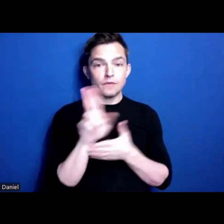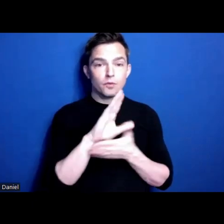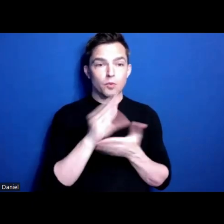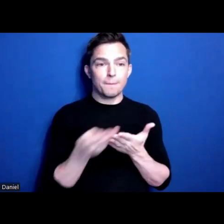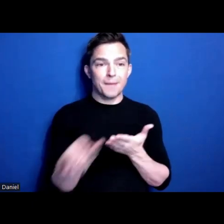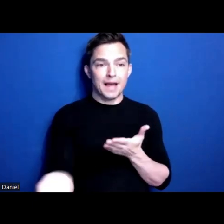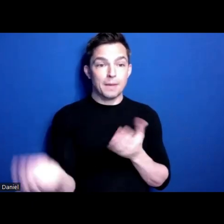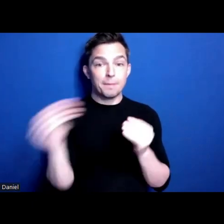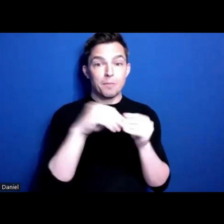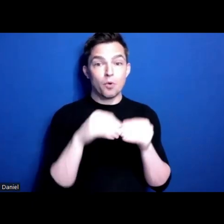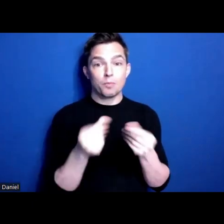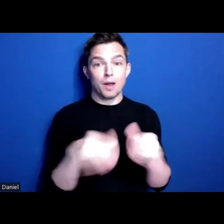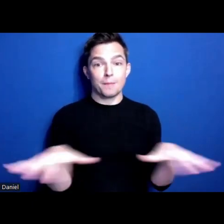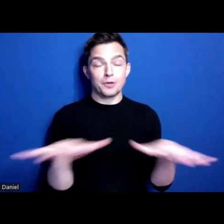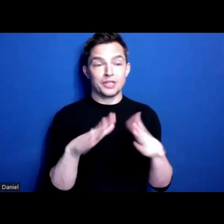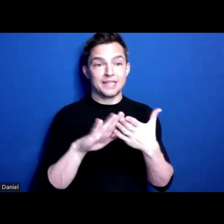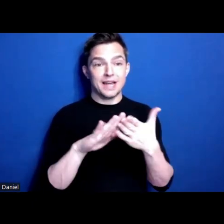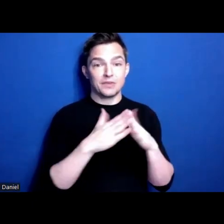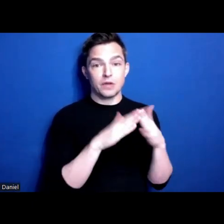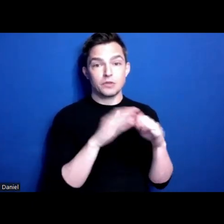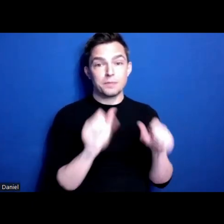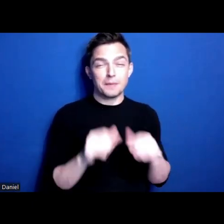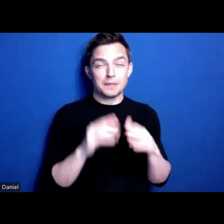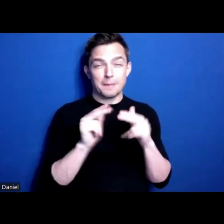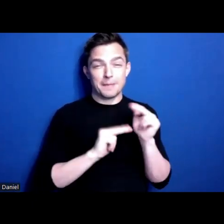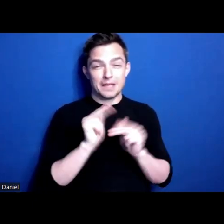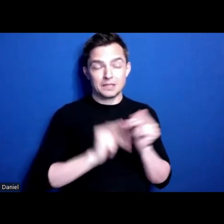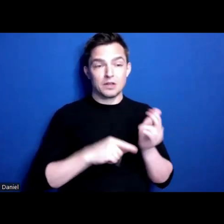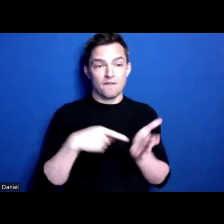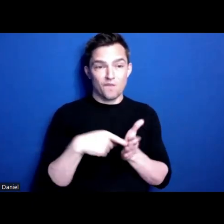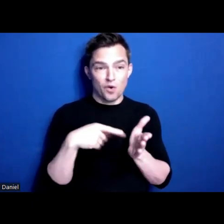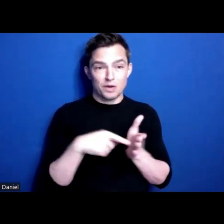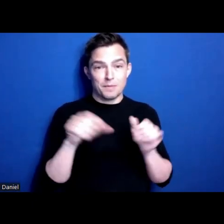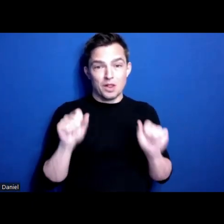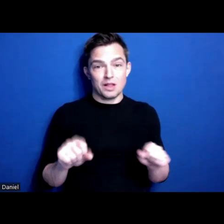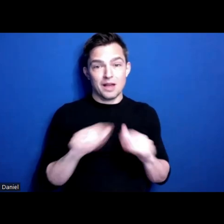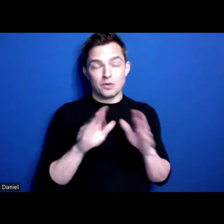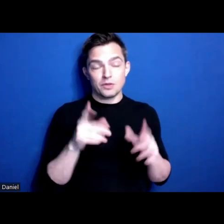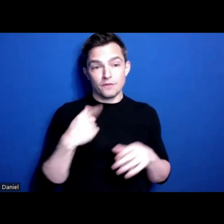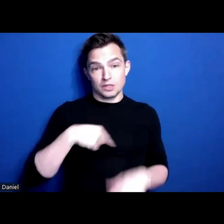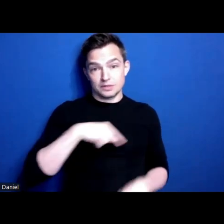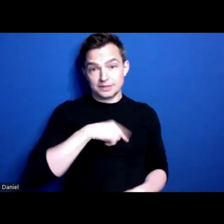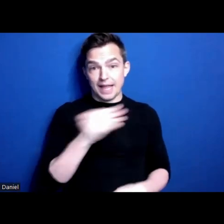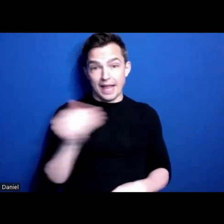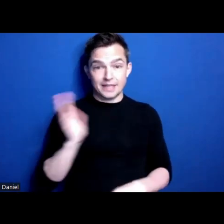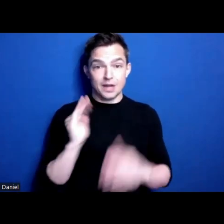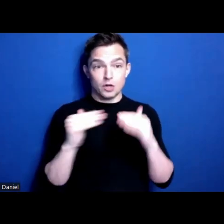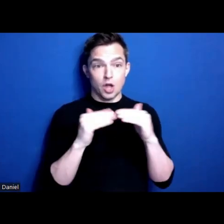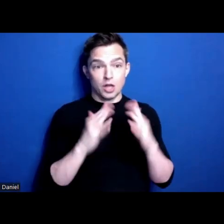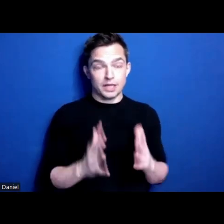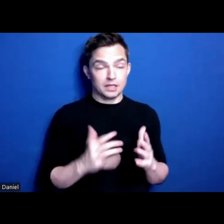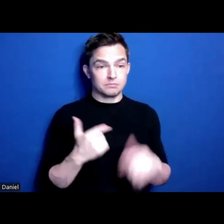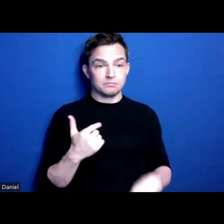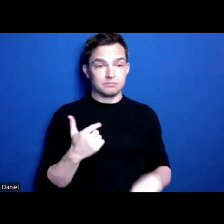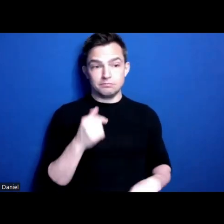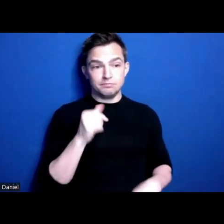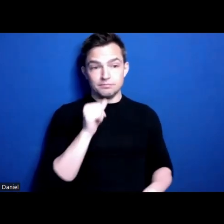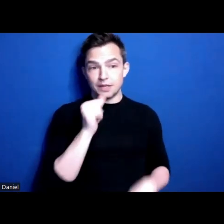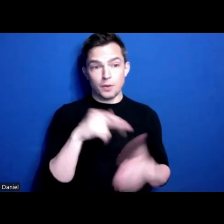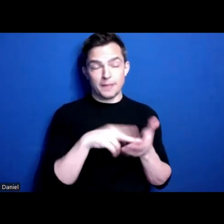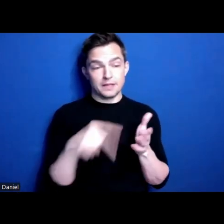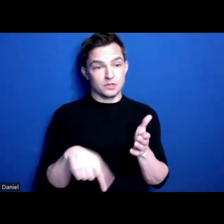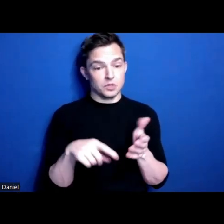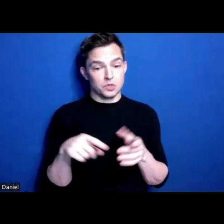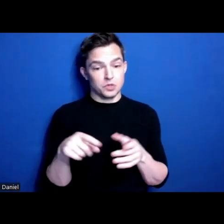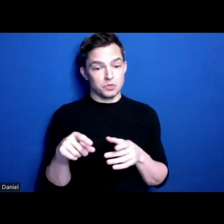property downtown in order to build affordable housing for us and our colleagues. I don't mean for this to suggest that we shouldn't